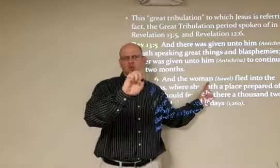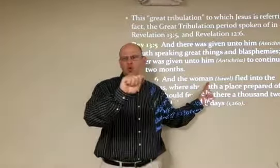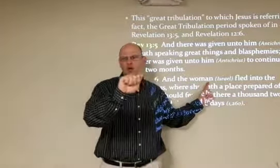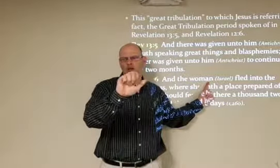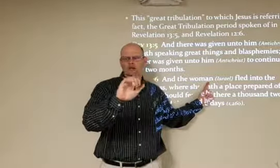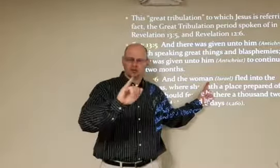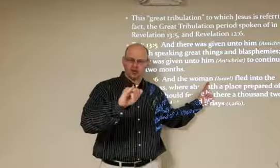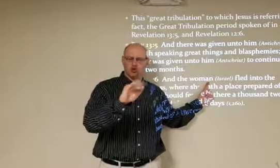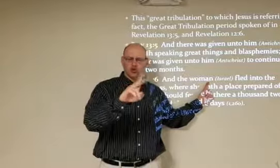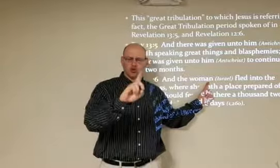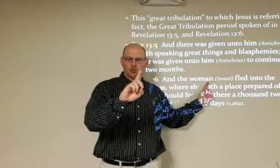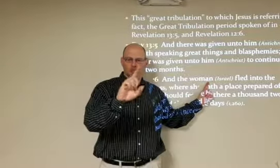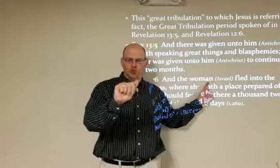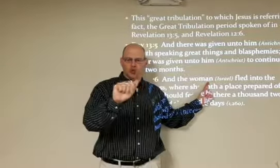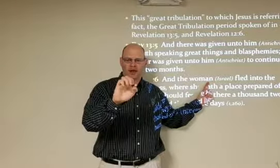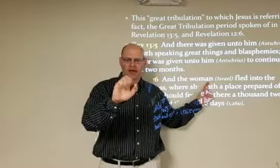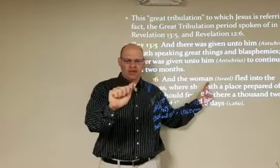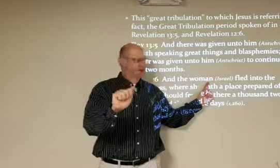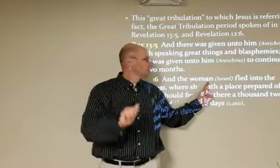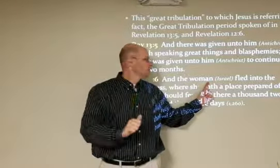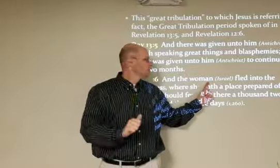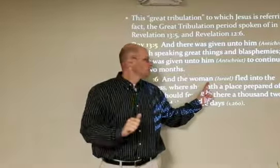this is a symbolic word for Israel.